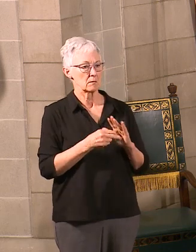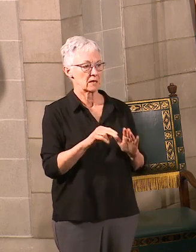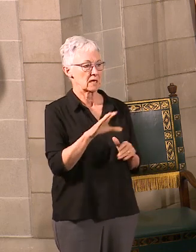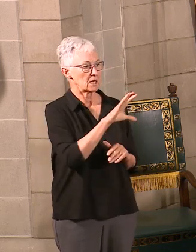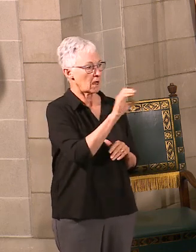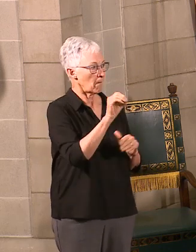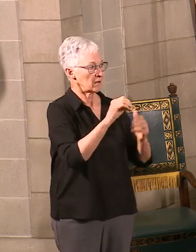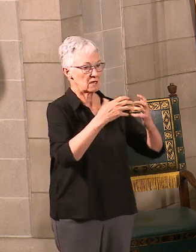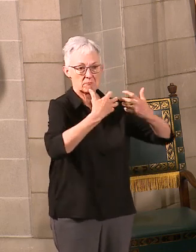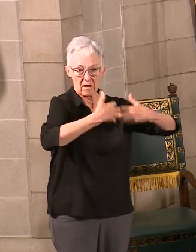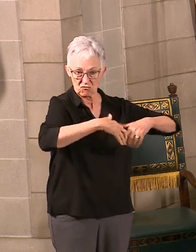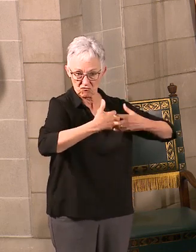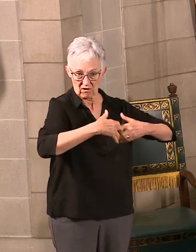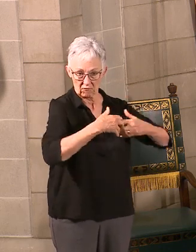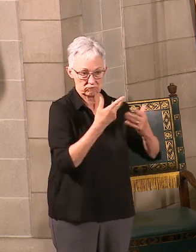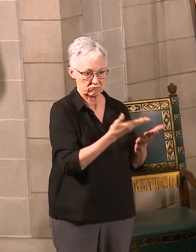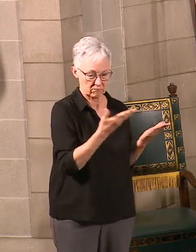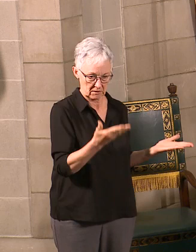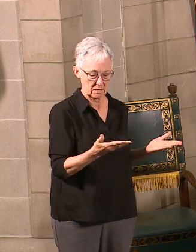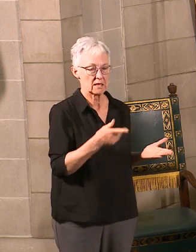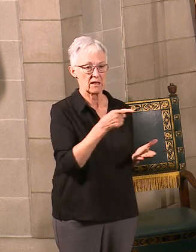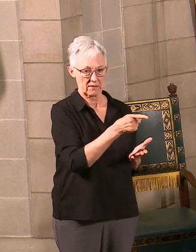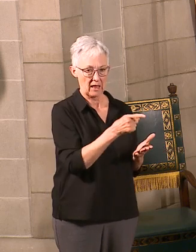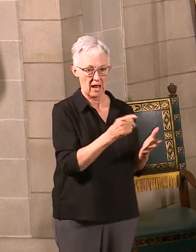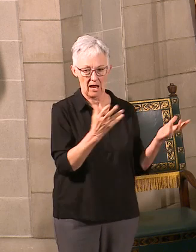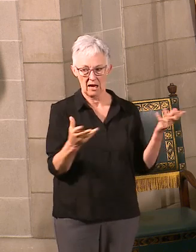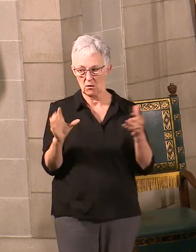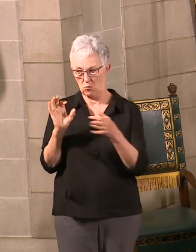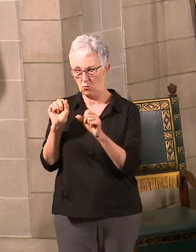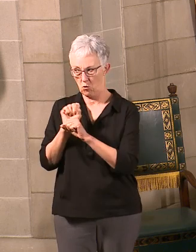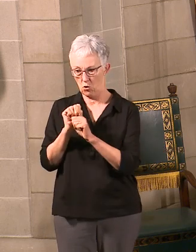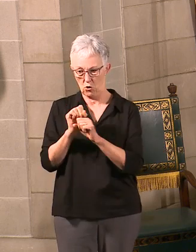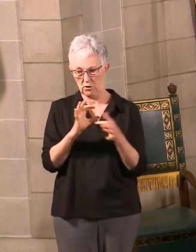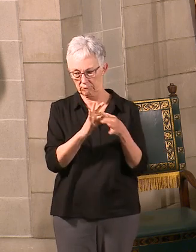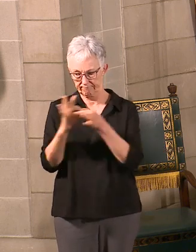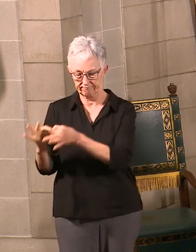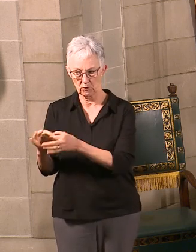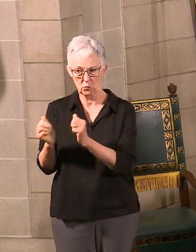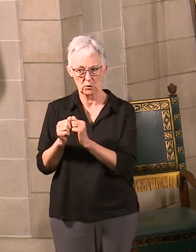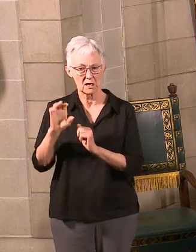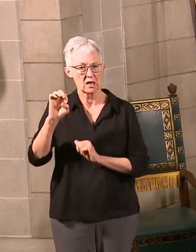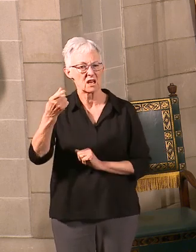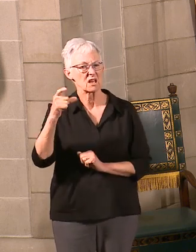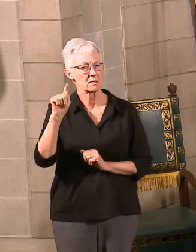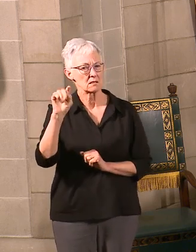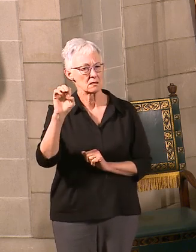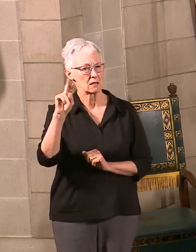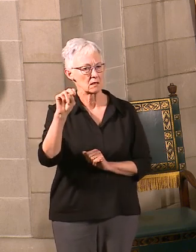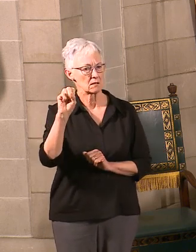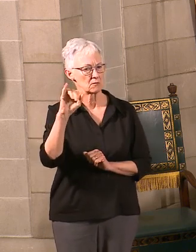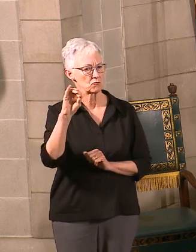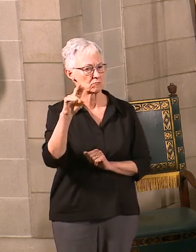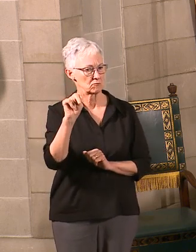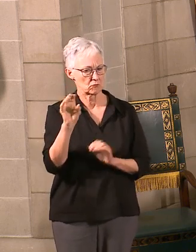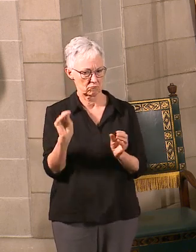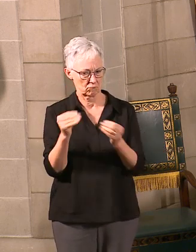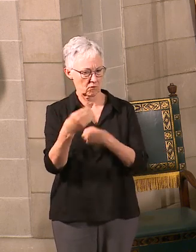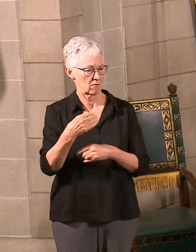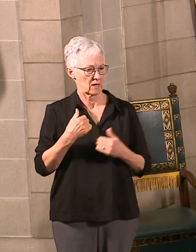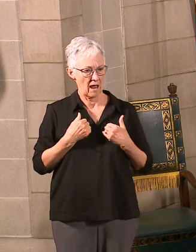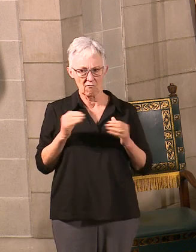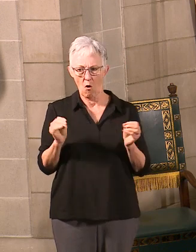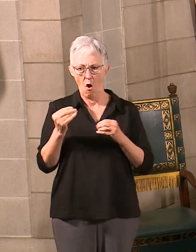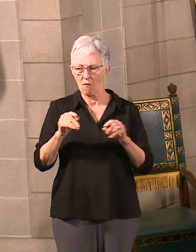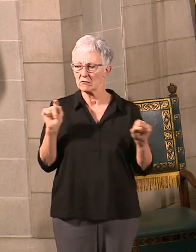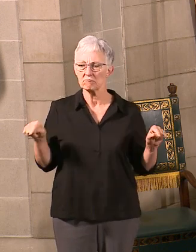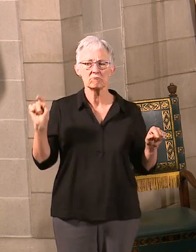Institute of Natural Resources, as well as our extension. So please check that out. A lot of great information there that can help with businesses as they get